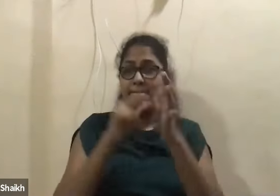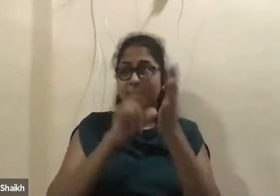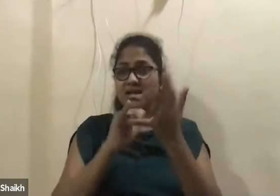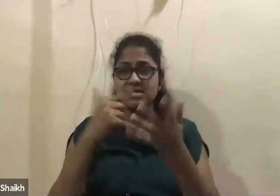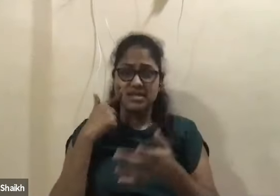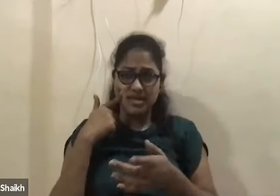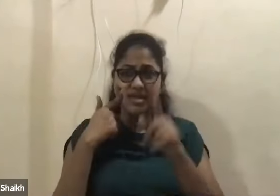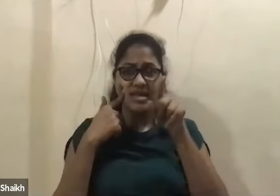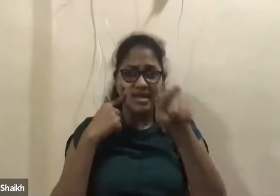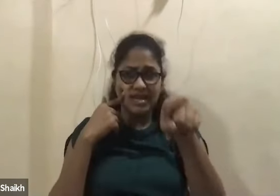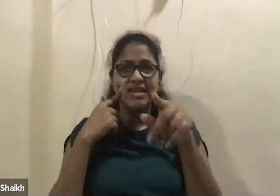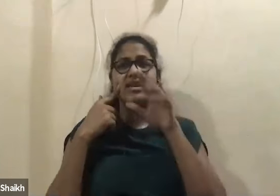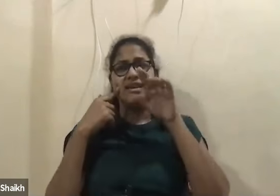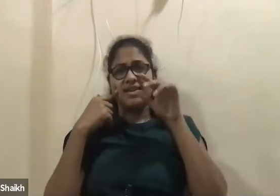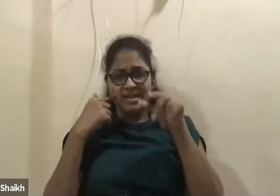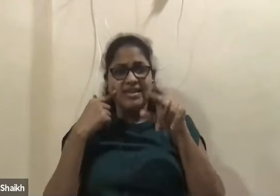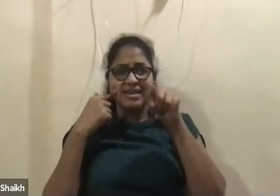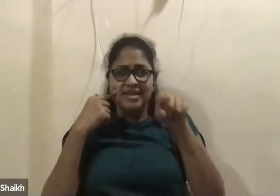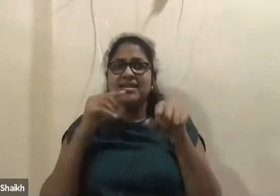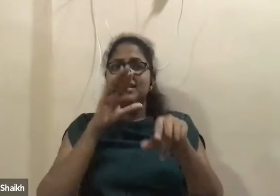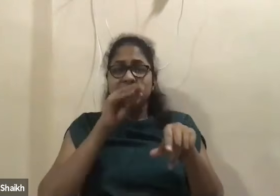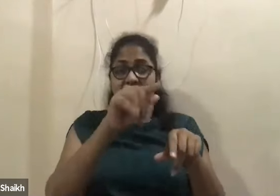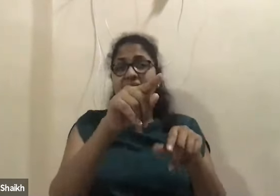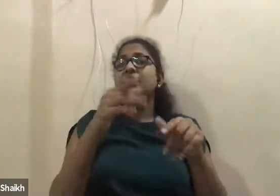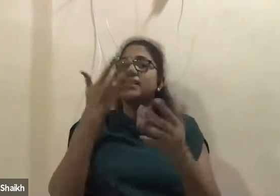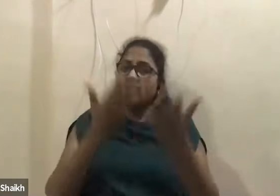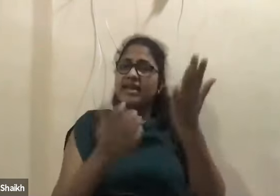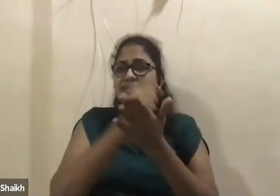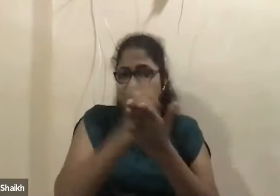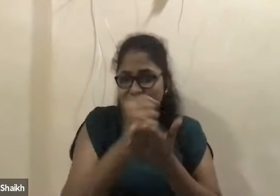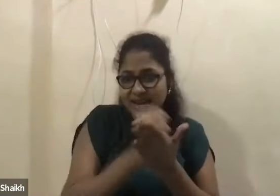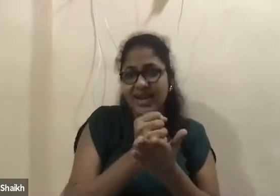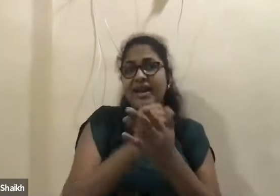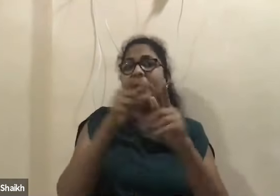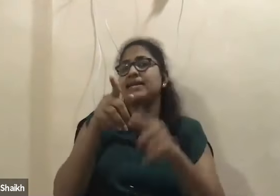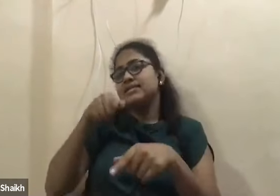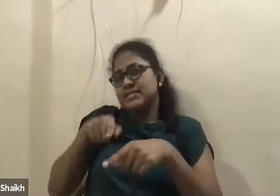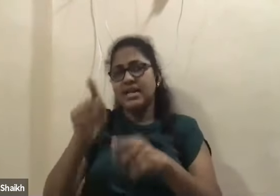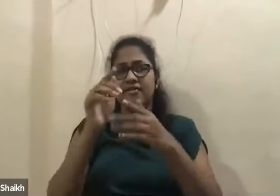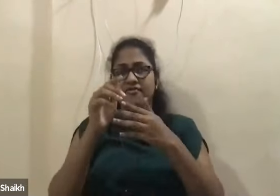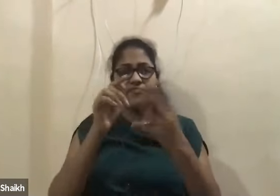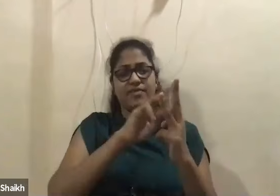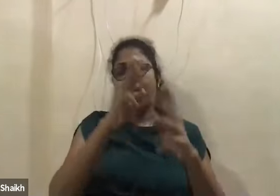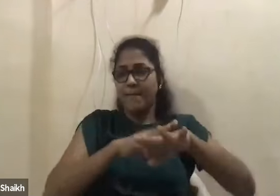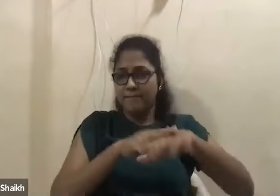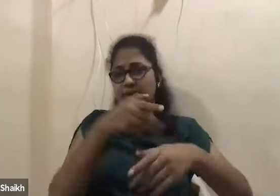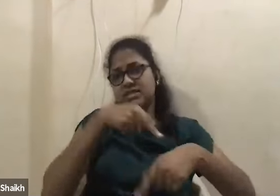can actually appoint, engage contractors. They can also take decisions pertaining to the dismissal or termination of